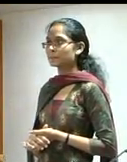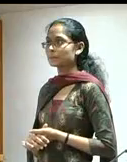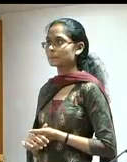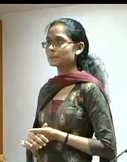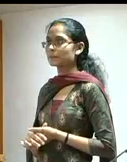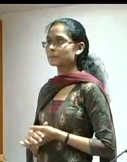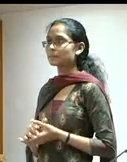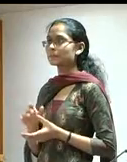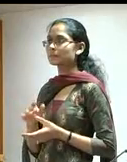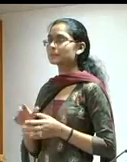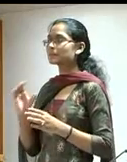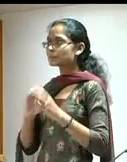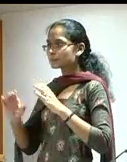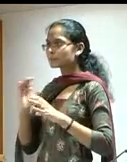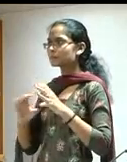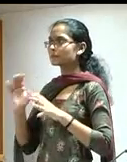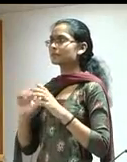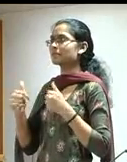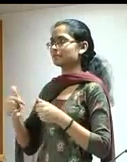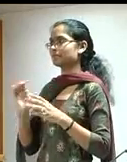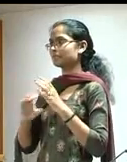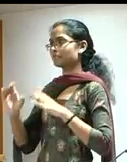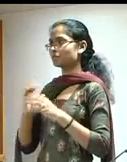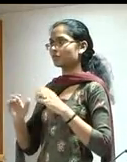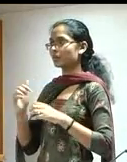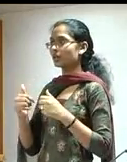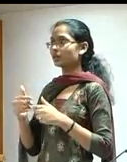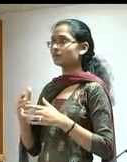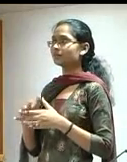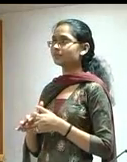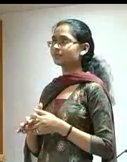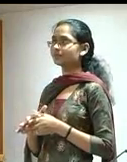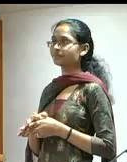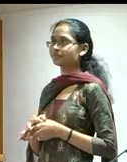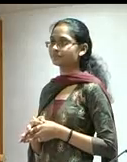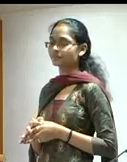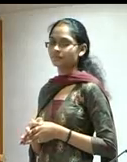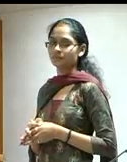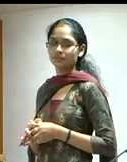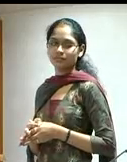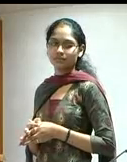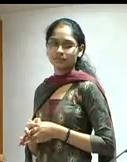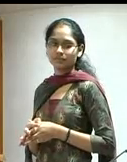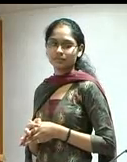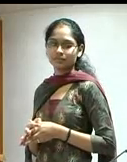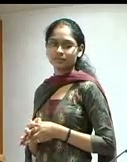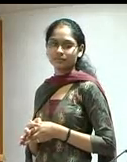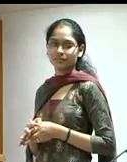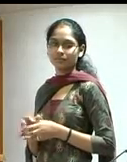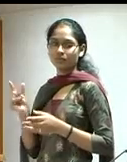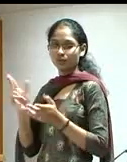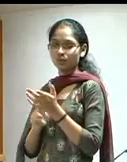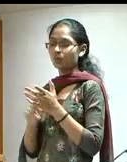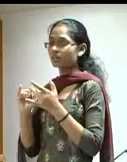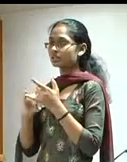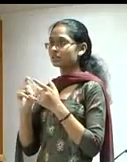the interpretation of the Constitution of India in various judicial pronouncements, has given a whole set of rights. The UNCRPD